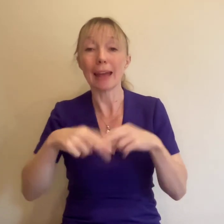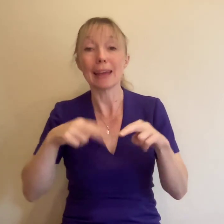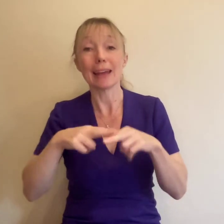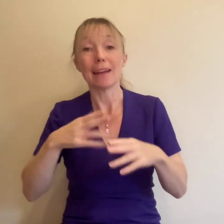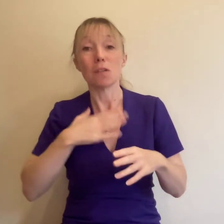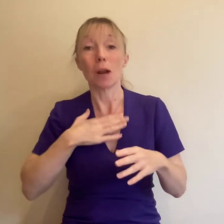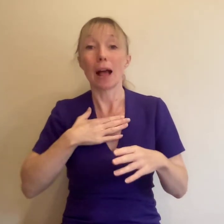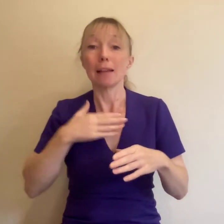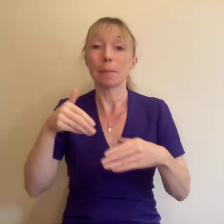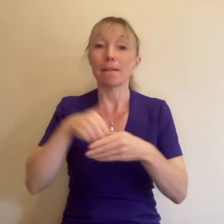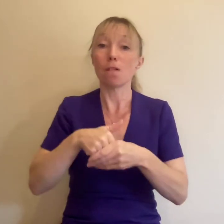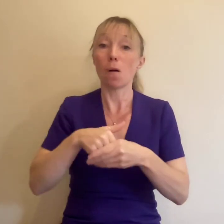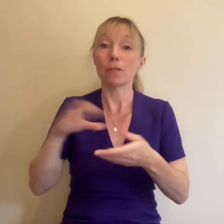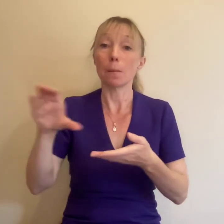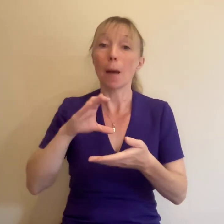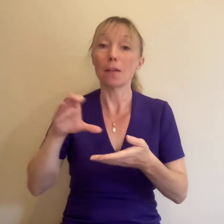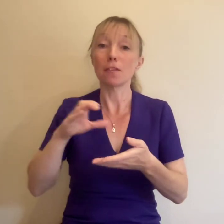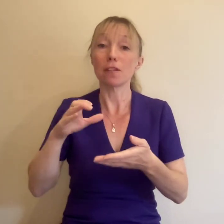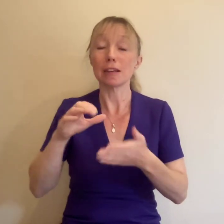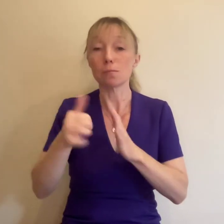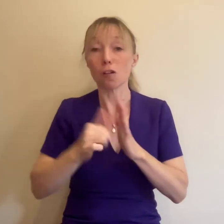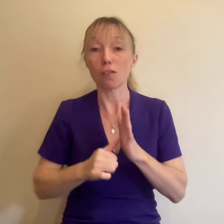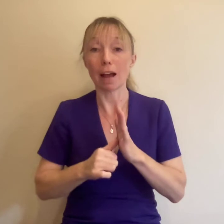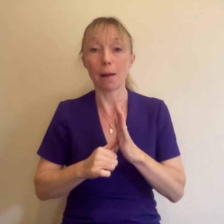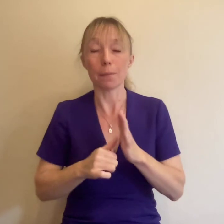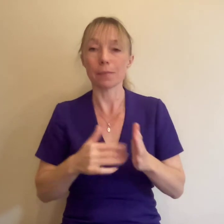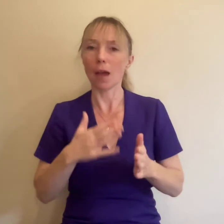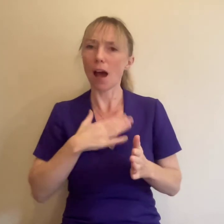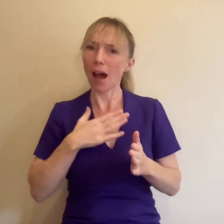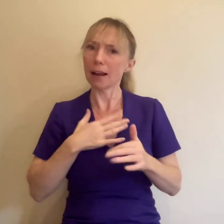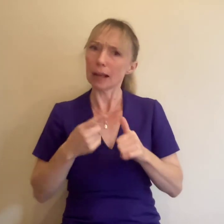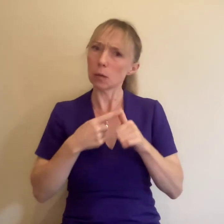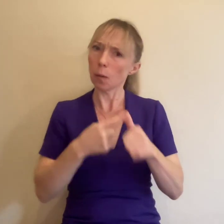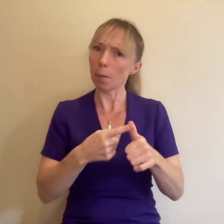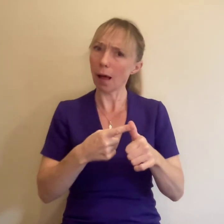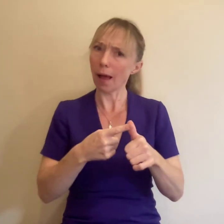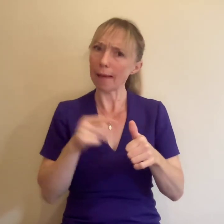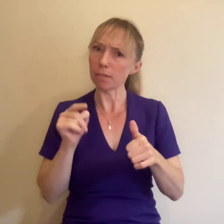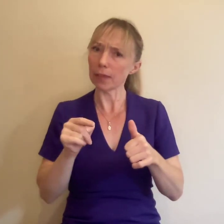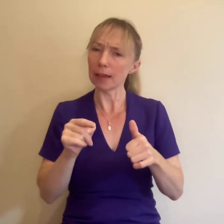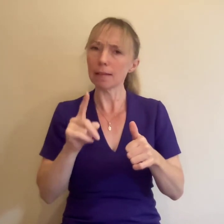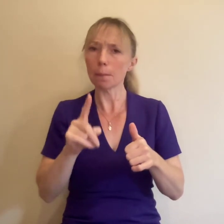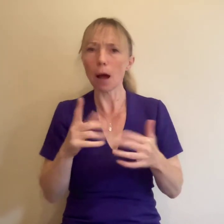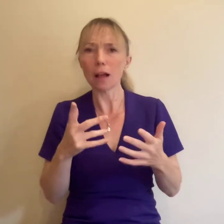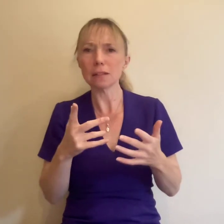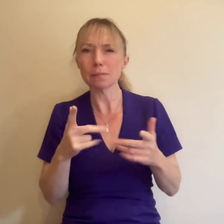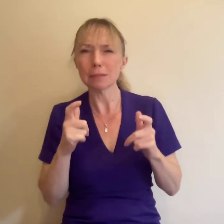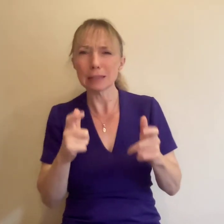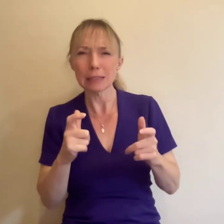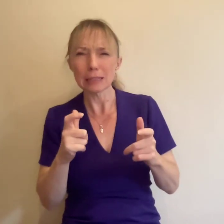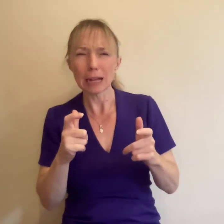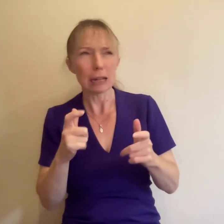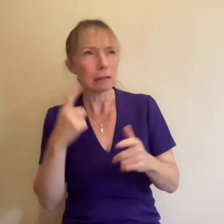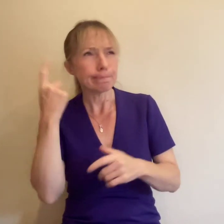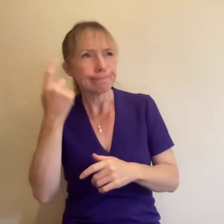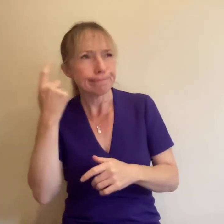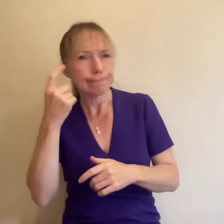I'd like to enter the early career bursaries for London writers, but I still have a question. You can sign up